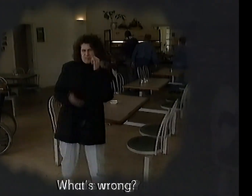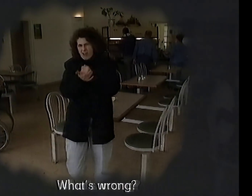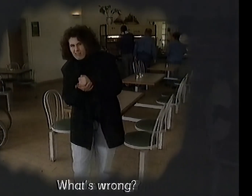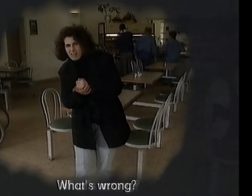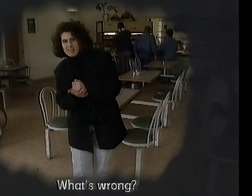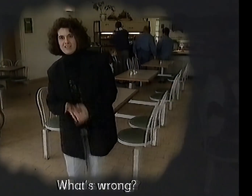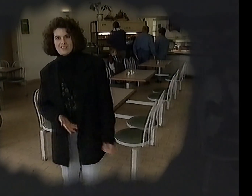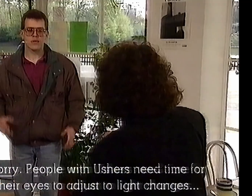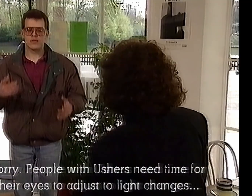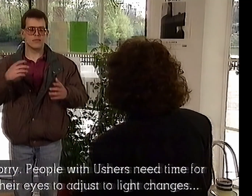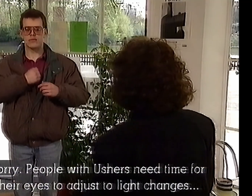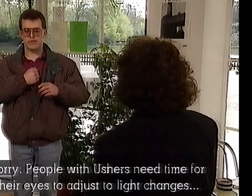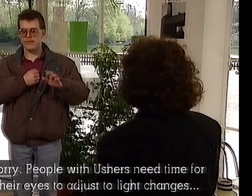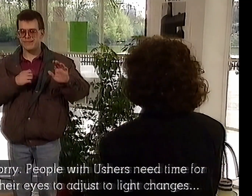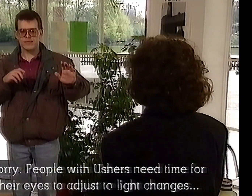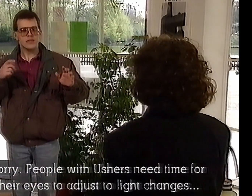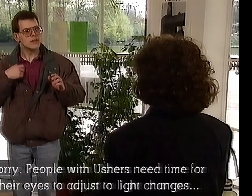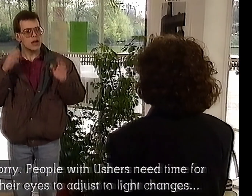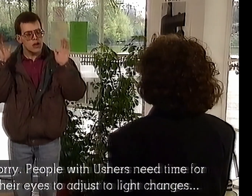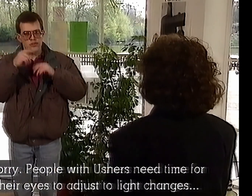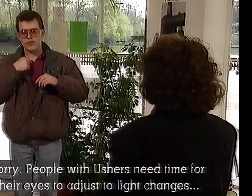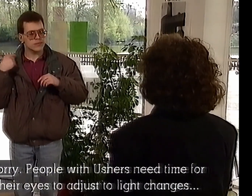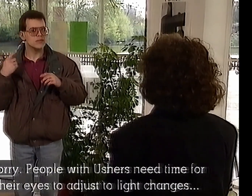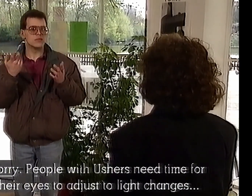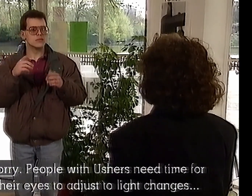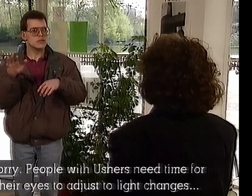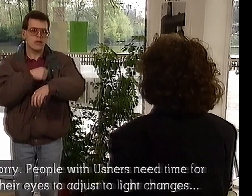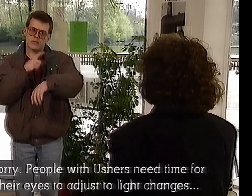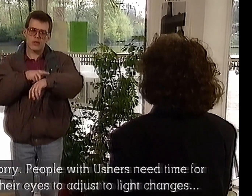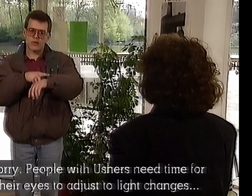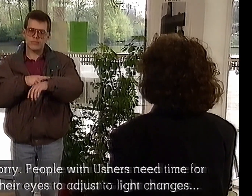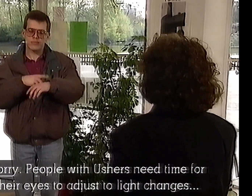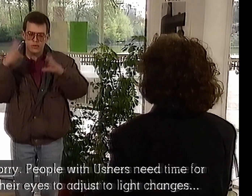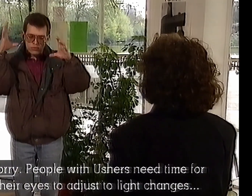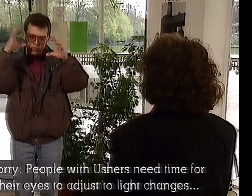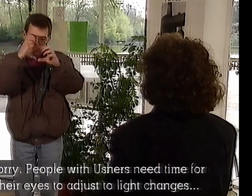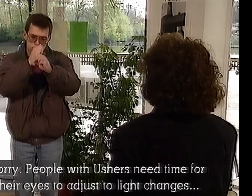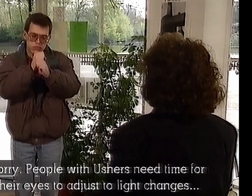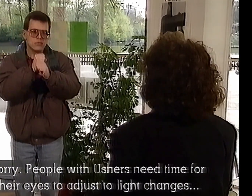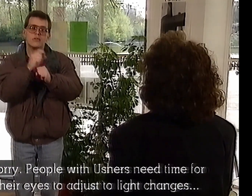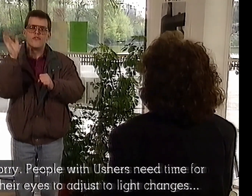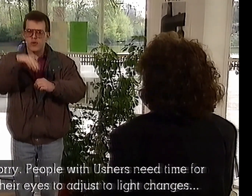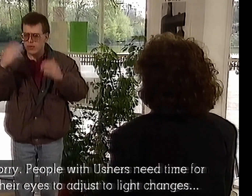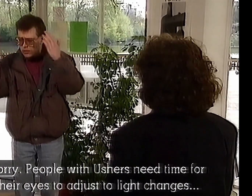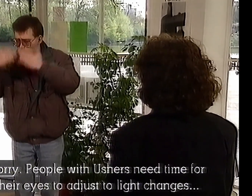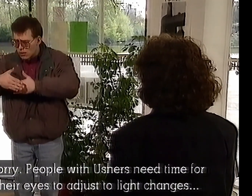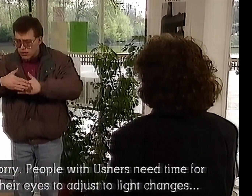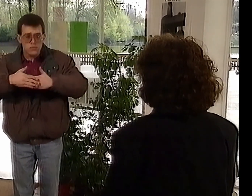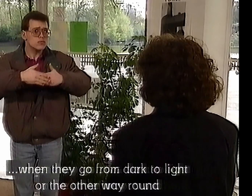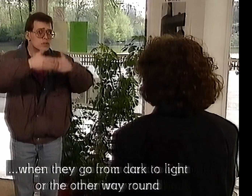What's wrong? Oh, sorry. People with Ushers need to take time to allow their eyes to adjust to any light changes when they go from